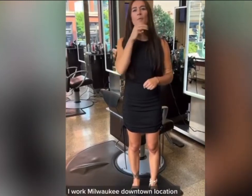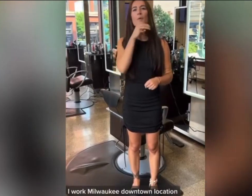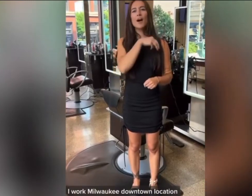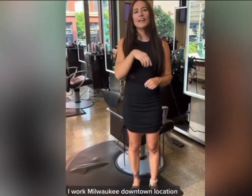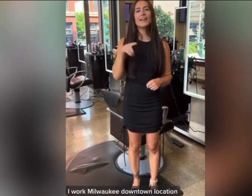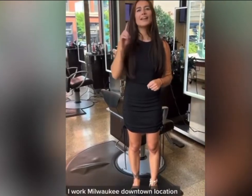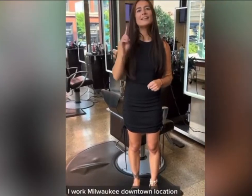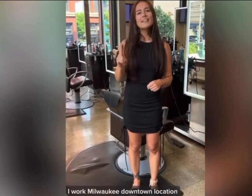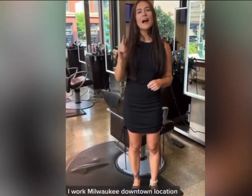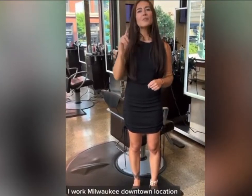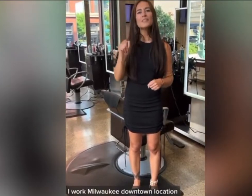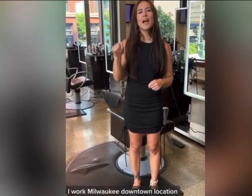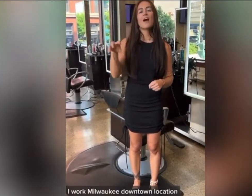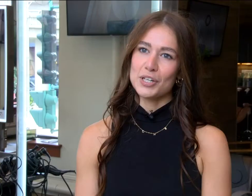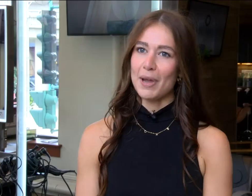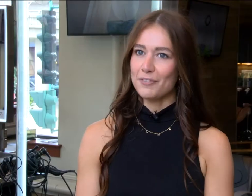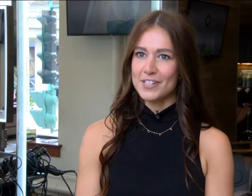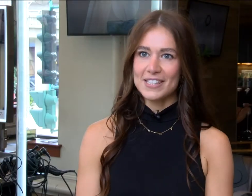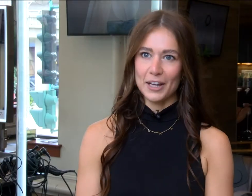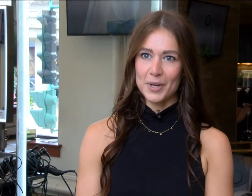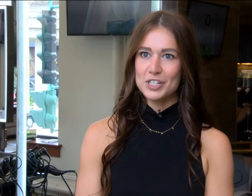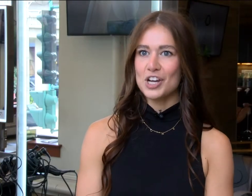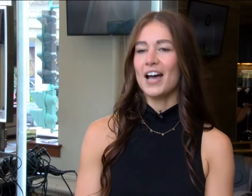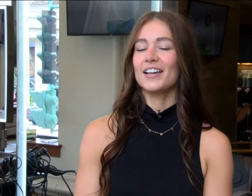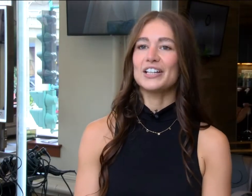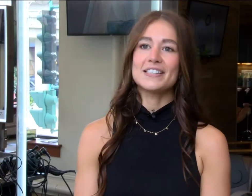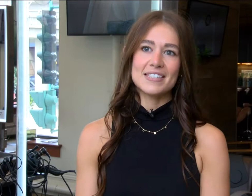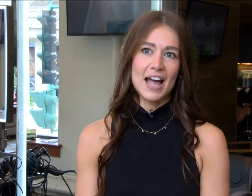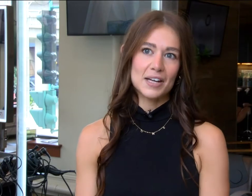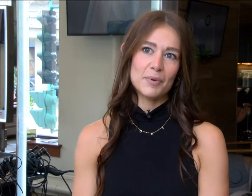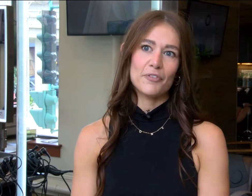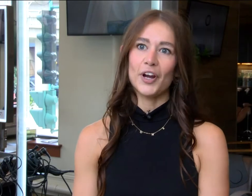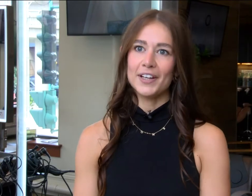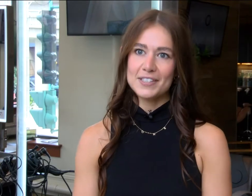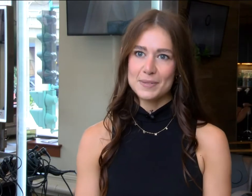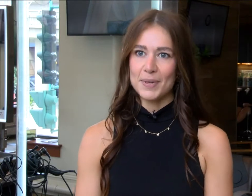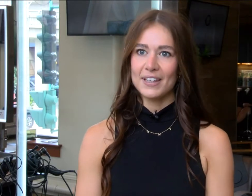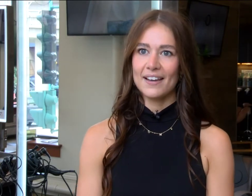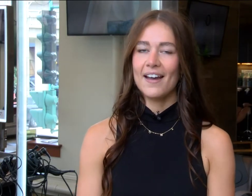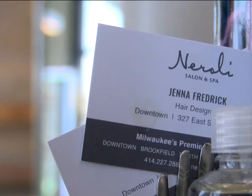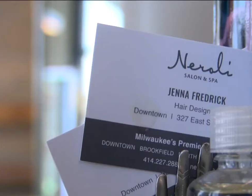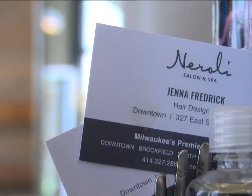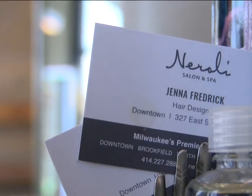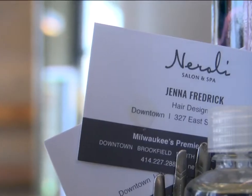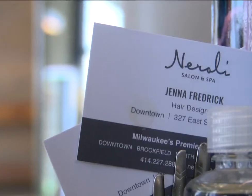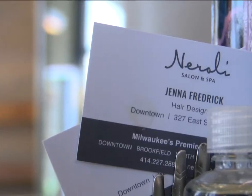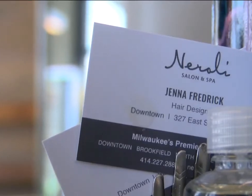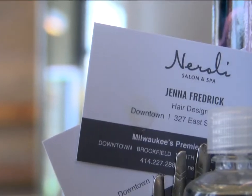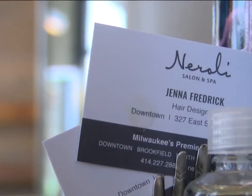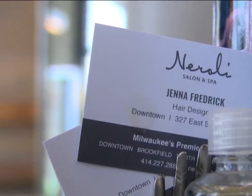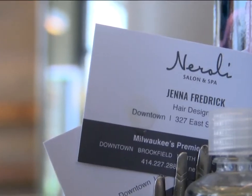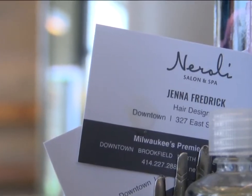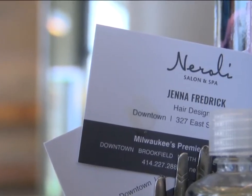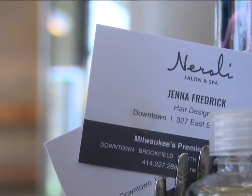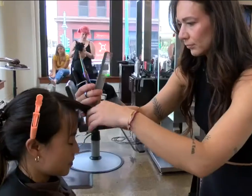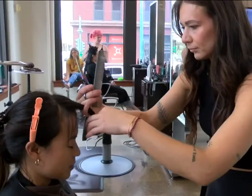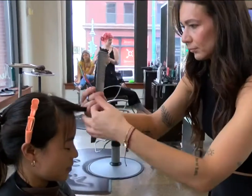Sign Language. ASL is actually my first language. I could sign before I could speak. Now she's using her gift to help others feel